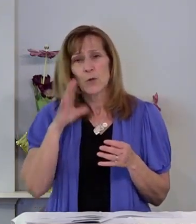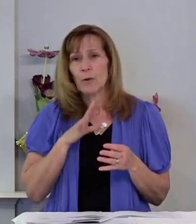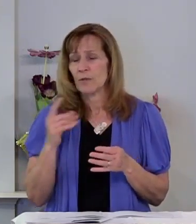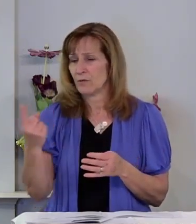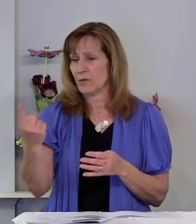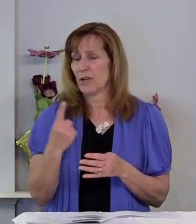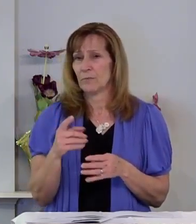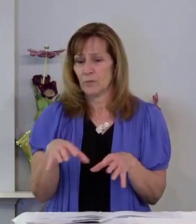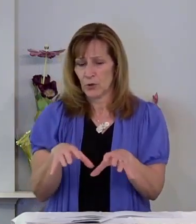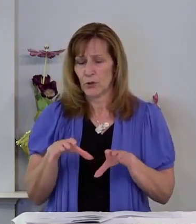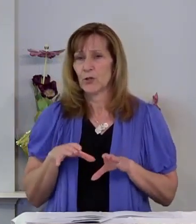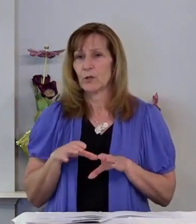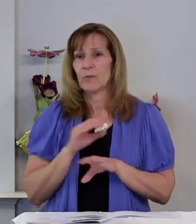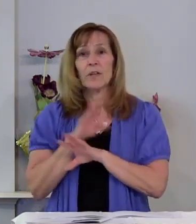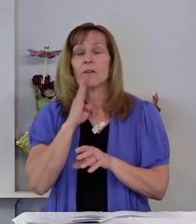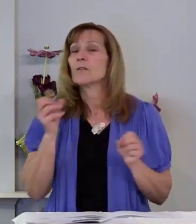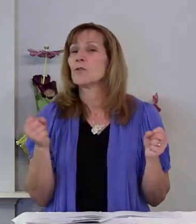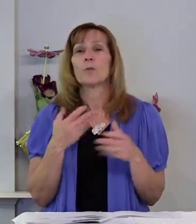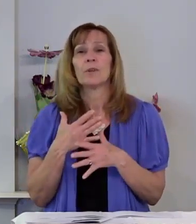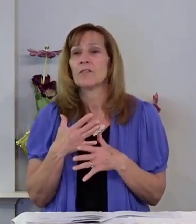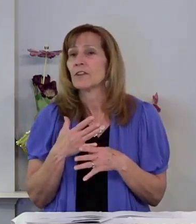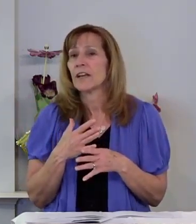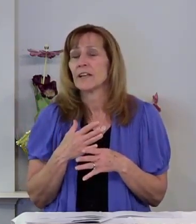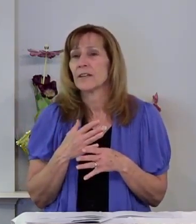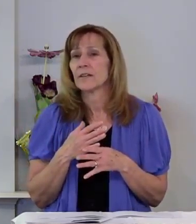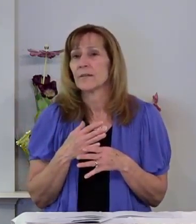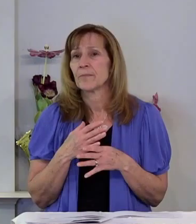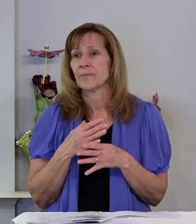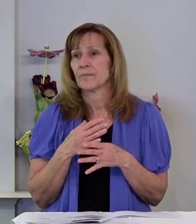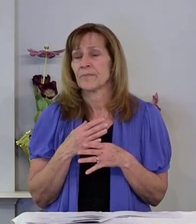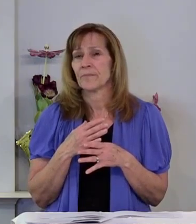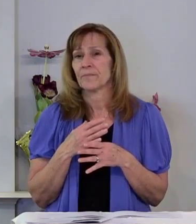afraid. Notice how that runs through all the Gospels.